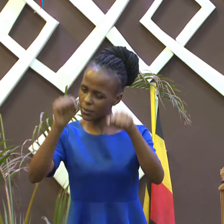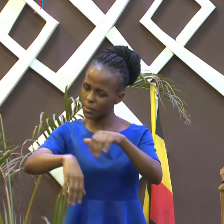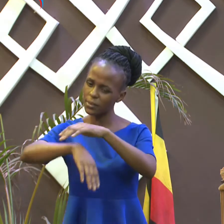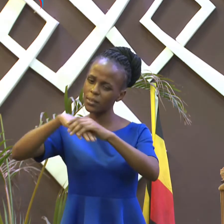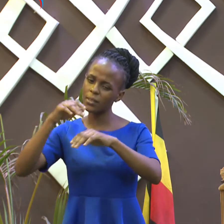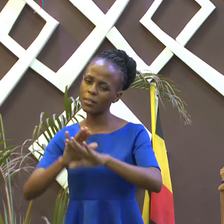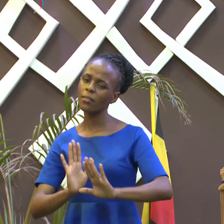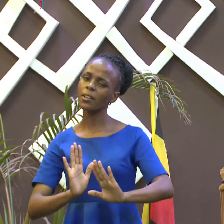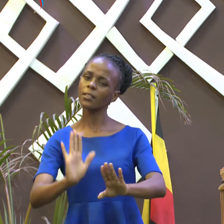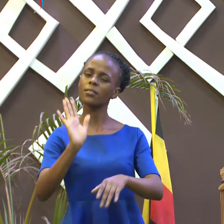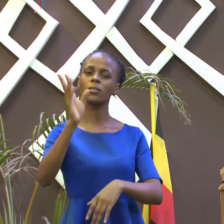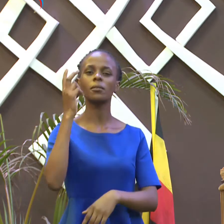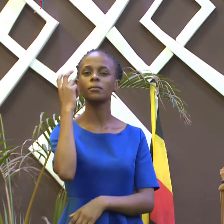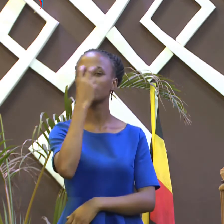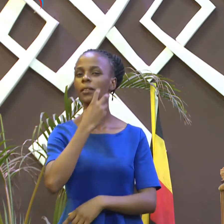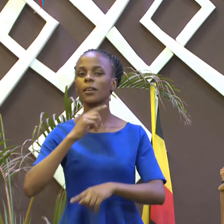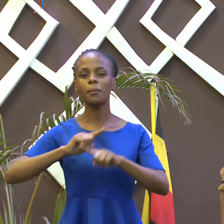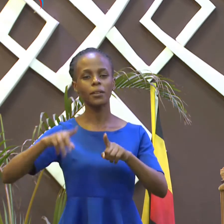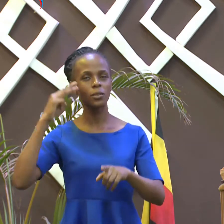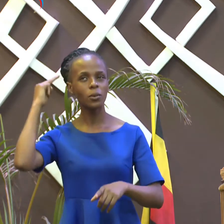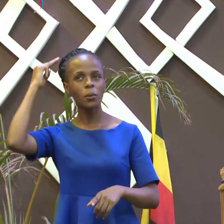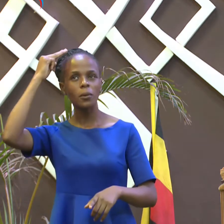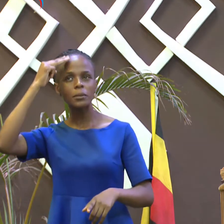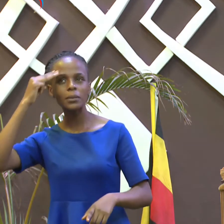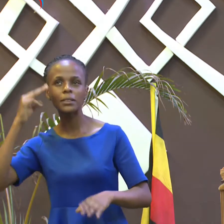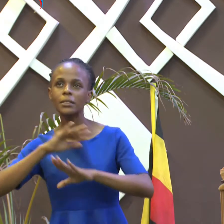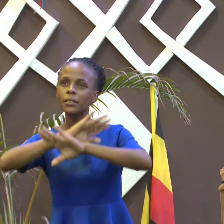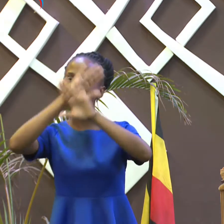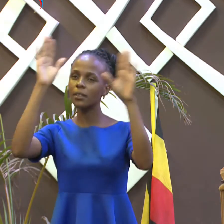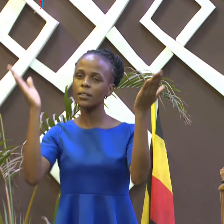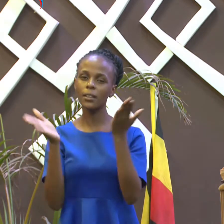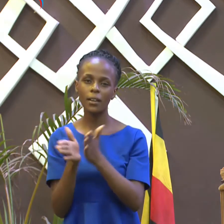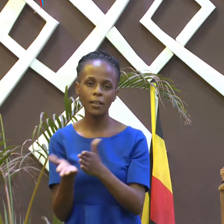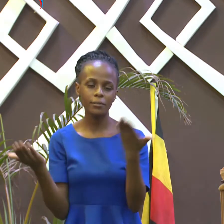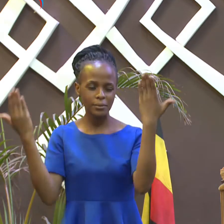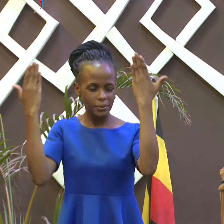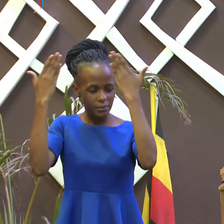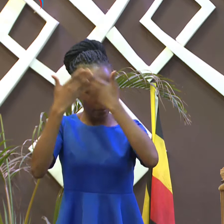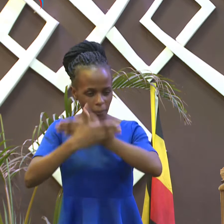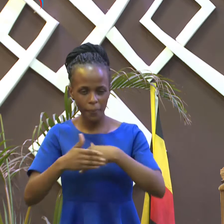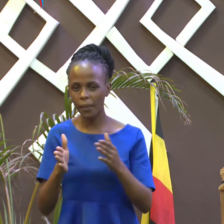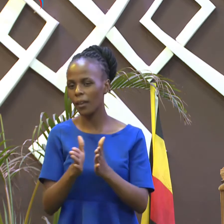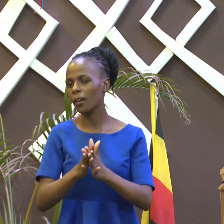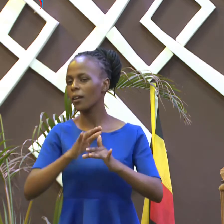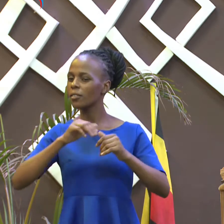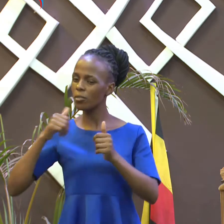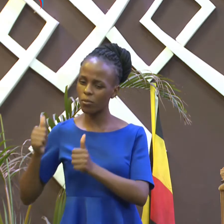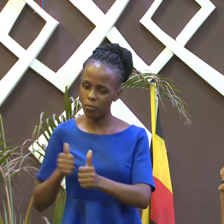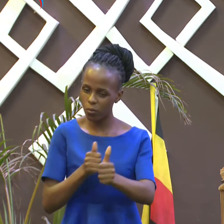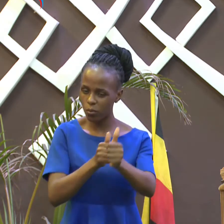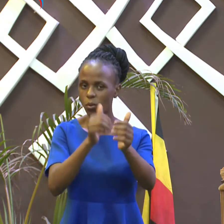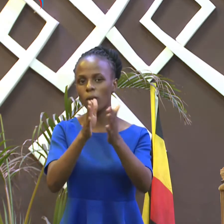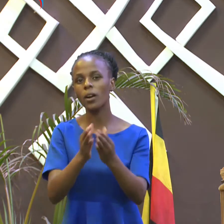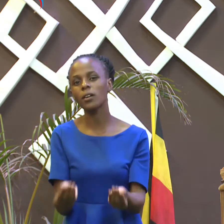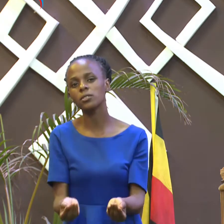ko naye n'okirowoozangamu emisana n'ekiro olyoke weekuume ng'okukola